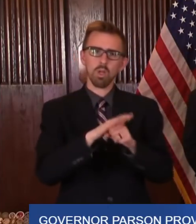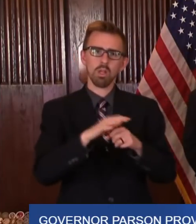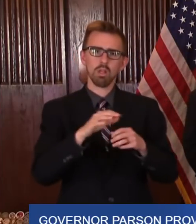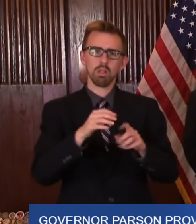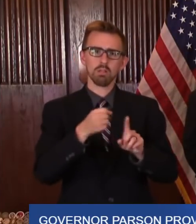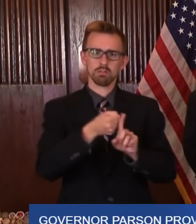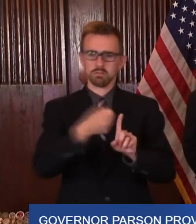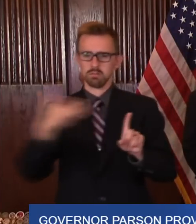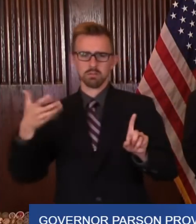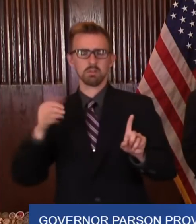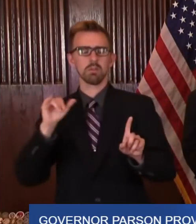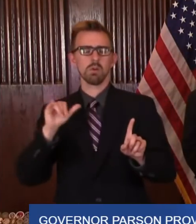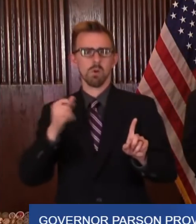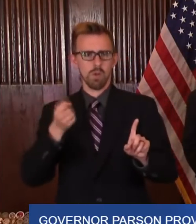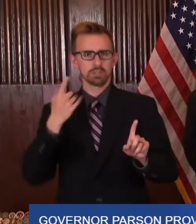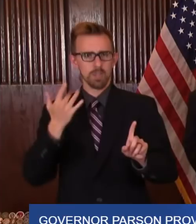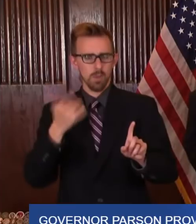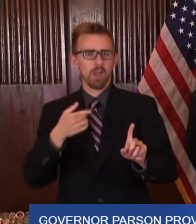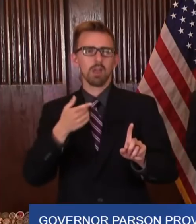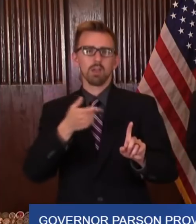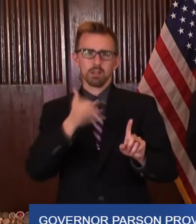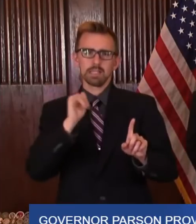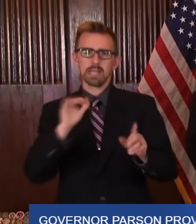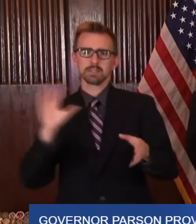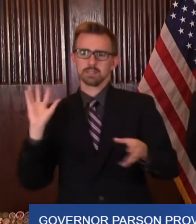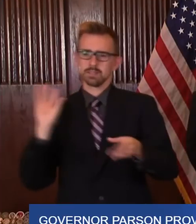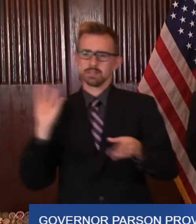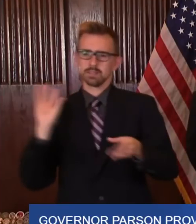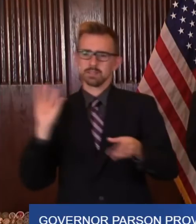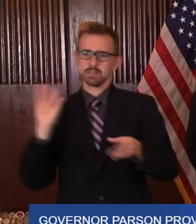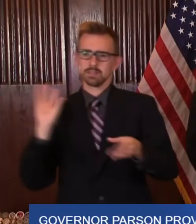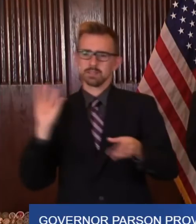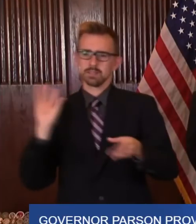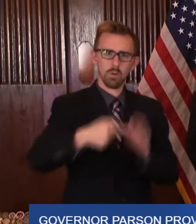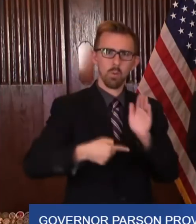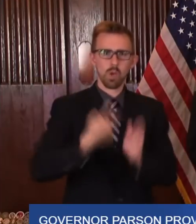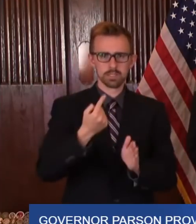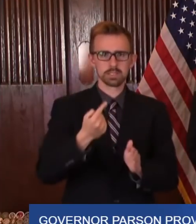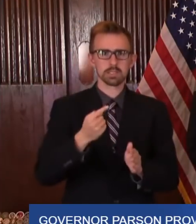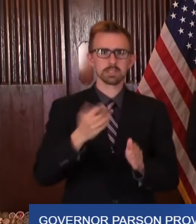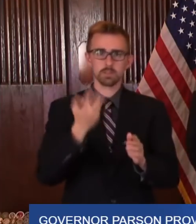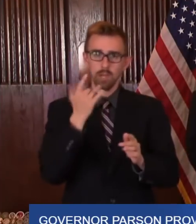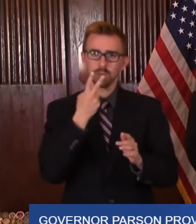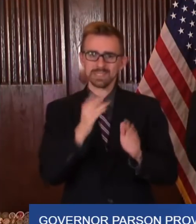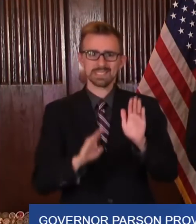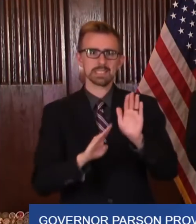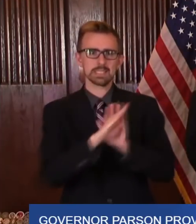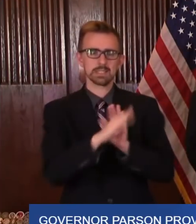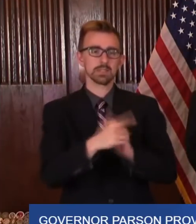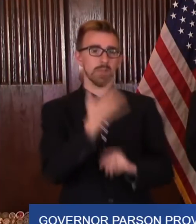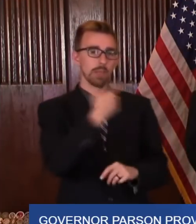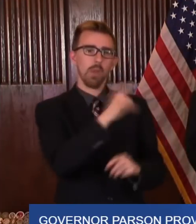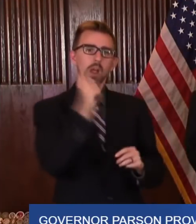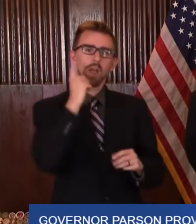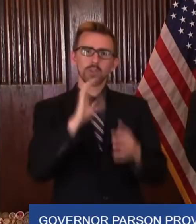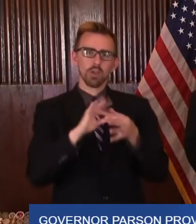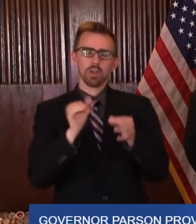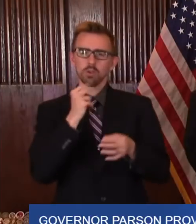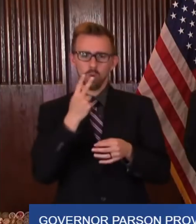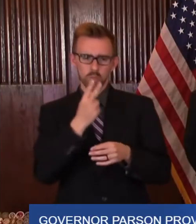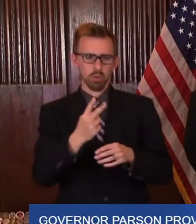what happened yesterday? But again, that was over a period. And the governor's always said, you know, don't look at it day to day. Look